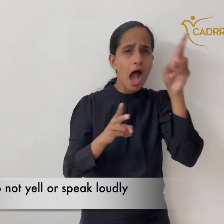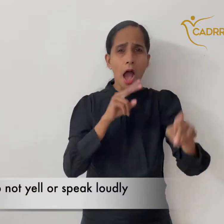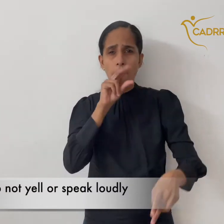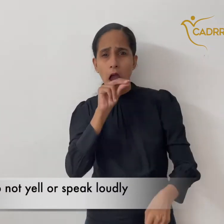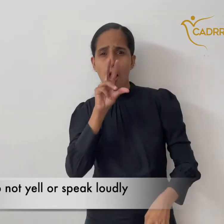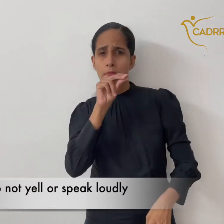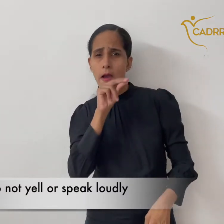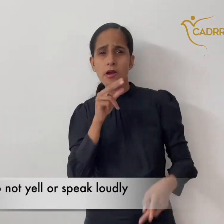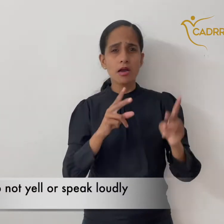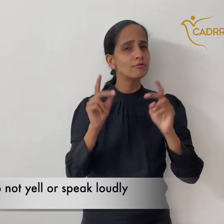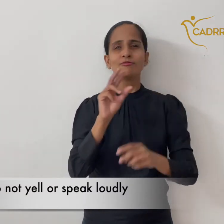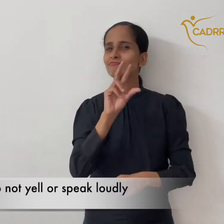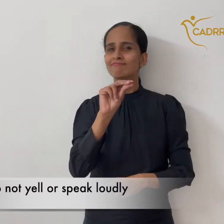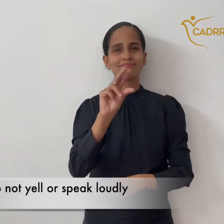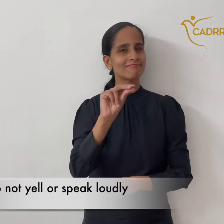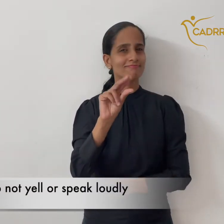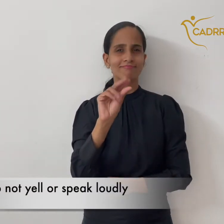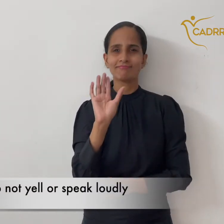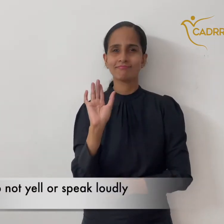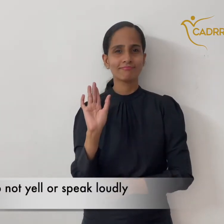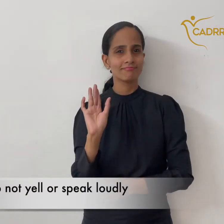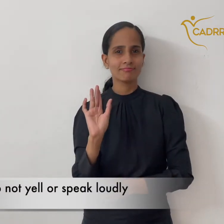Do not yell or speak loudly.